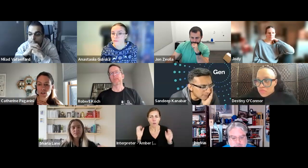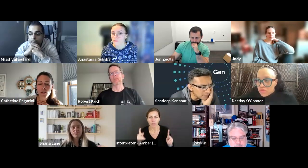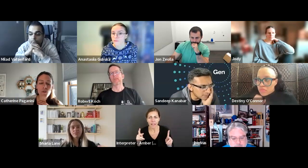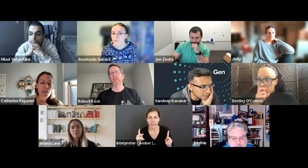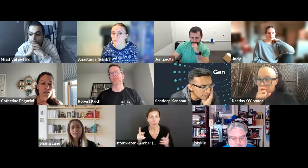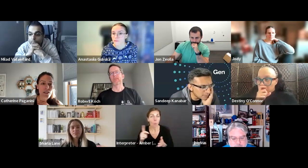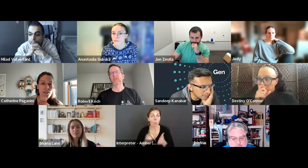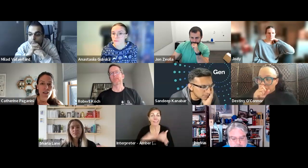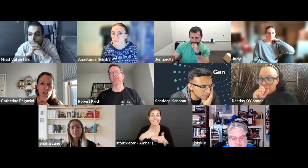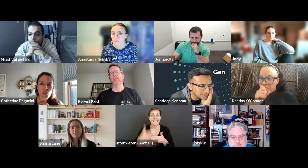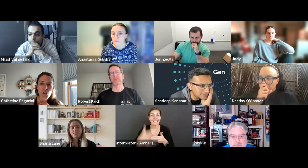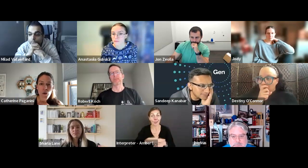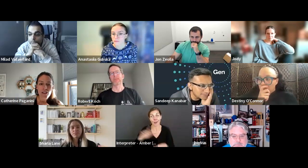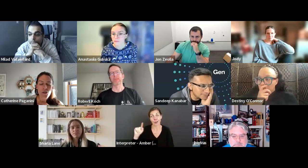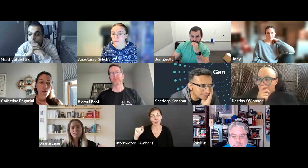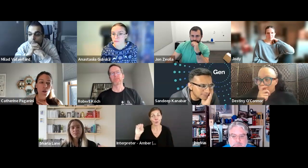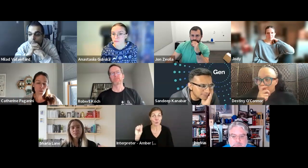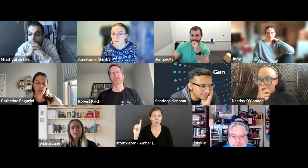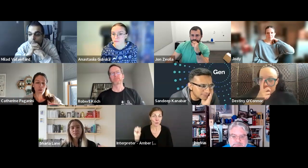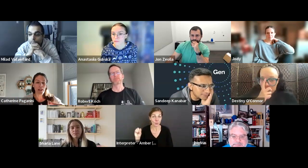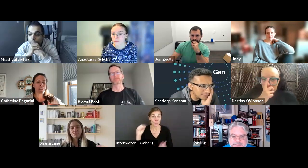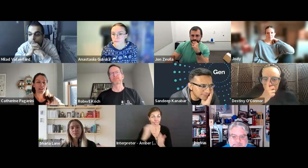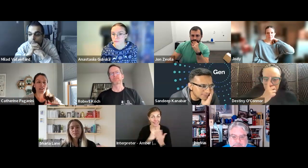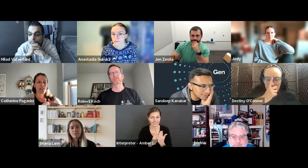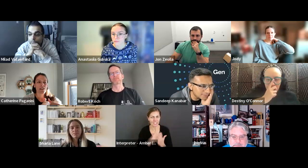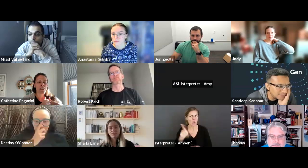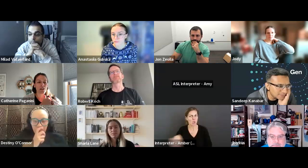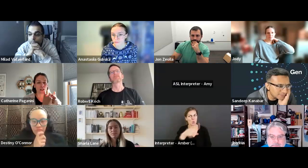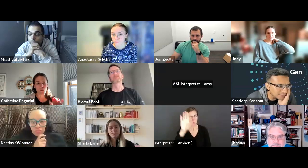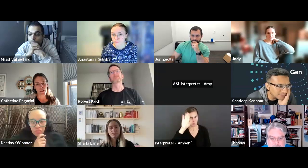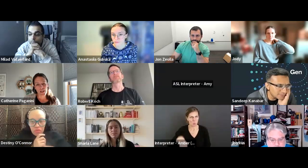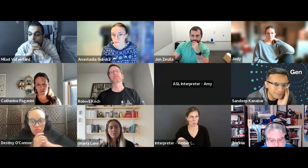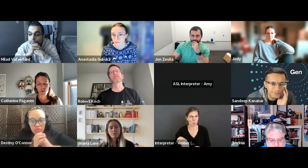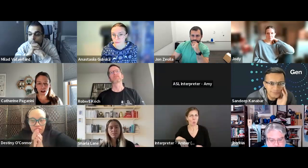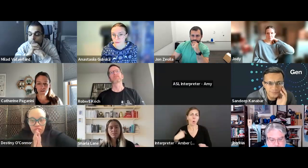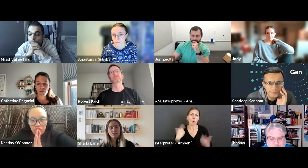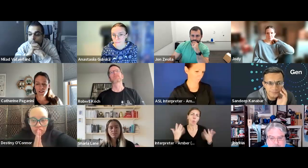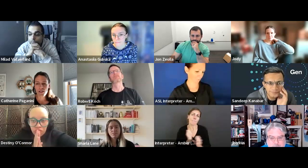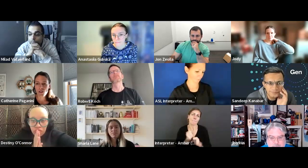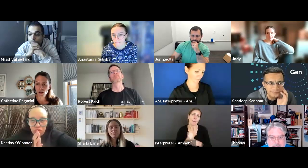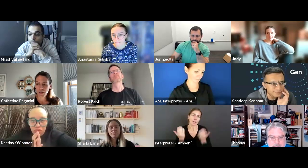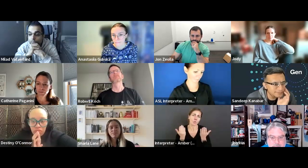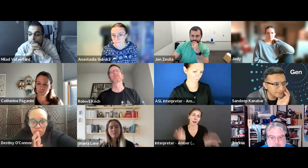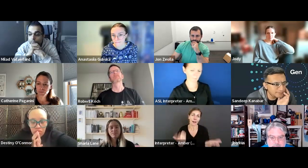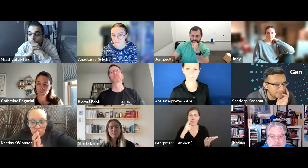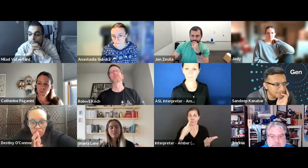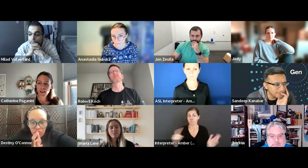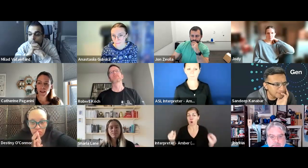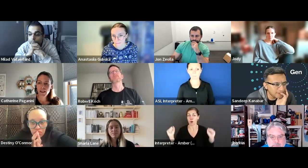next on our to-do list is, so as you all know, we created a recommendation for conferences